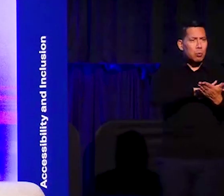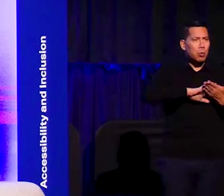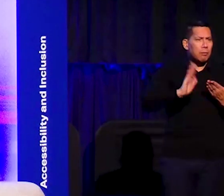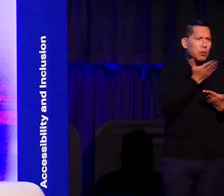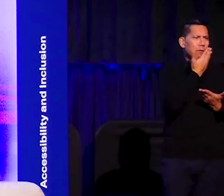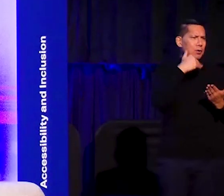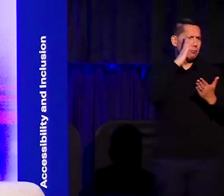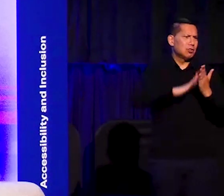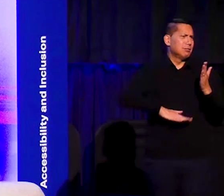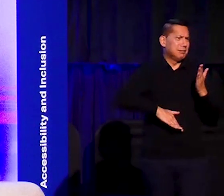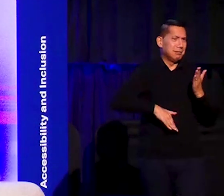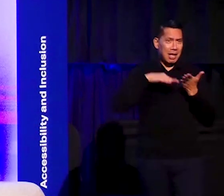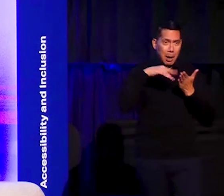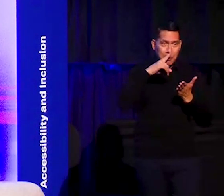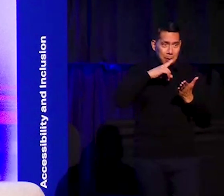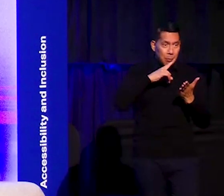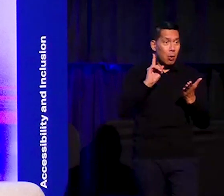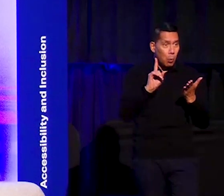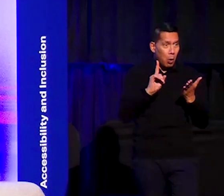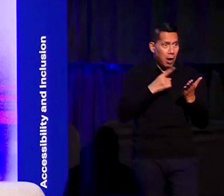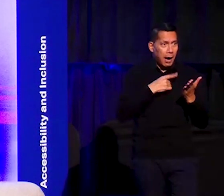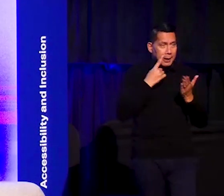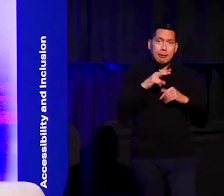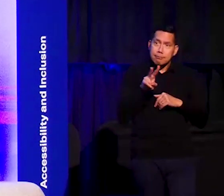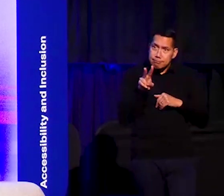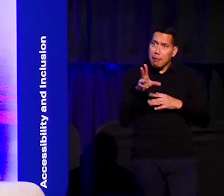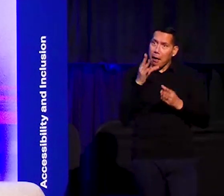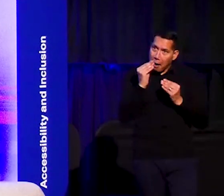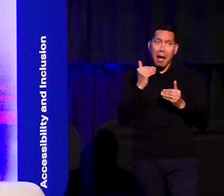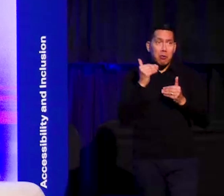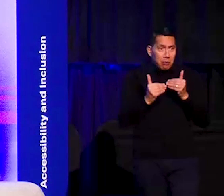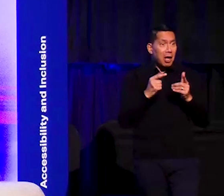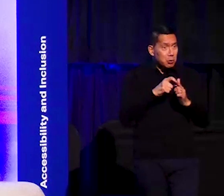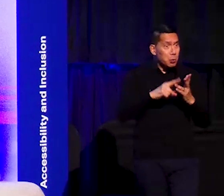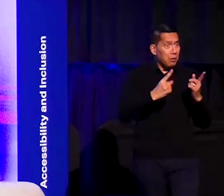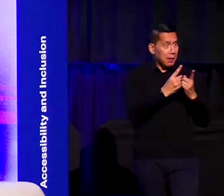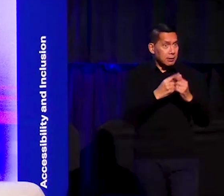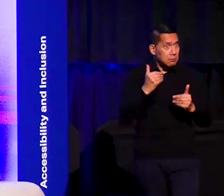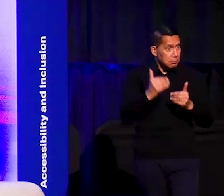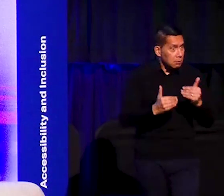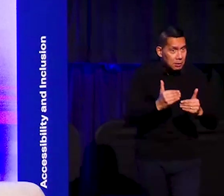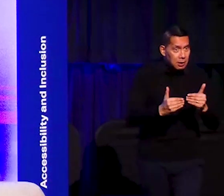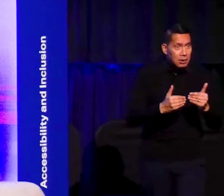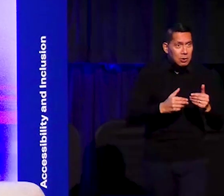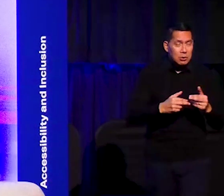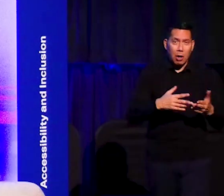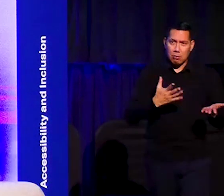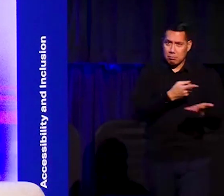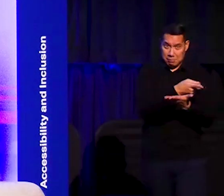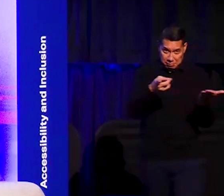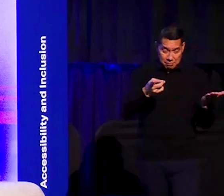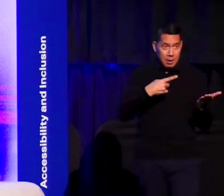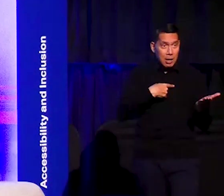experiences, to helping people get shit done. So I would love for all of you to hopefully